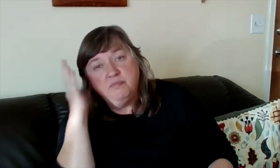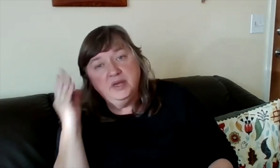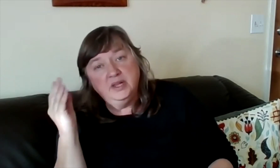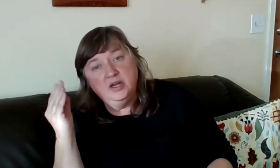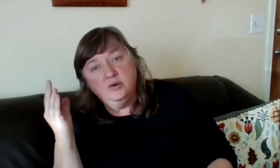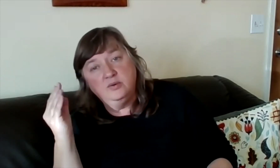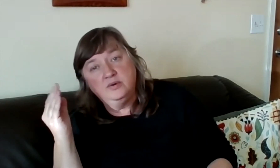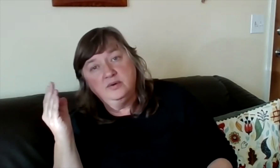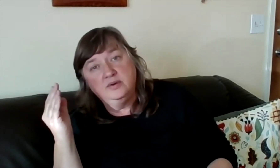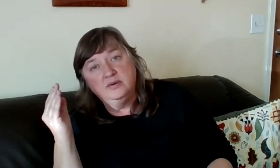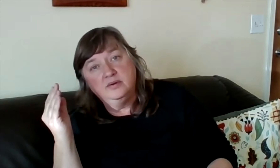pillow.